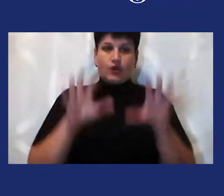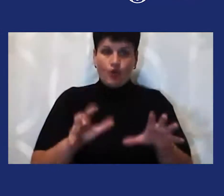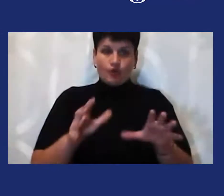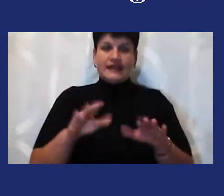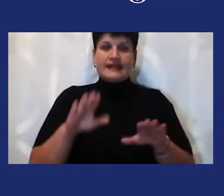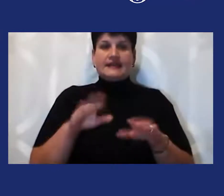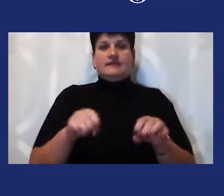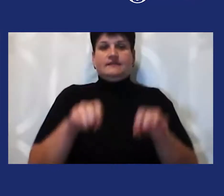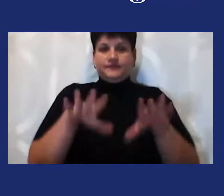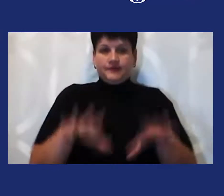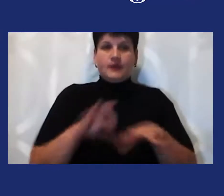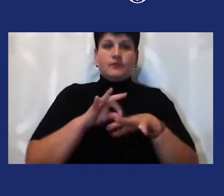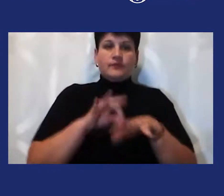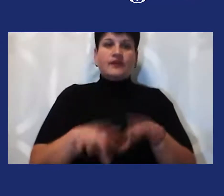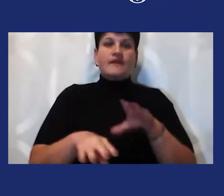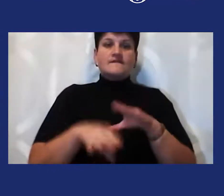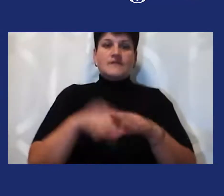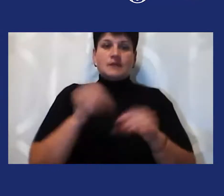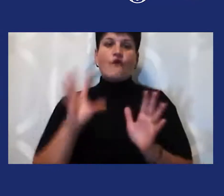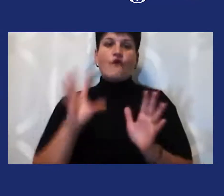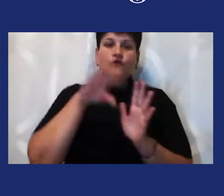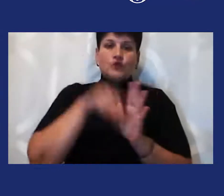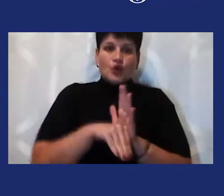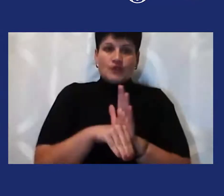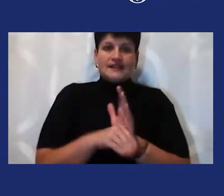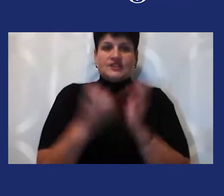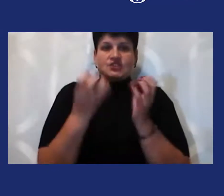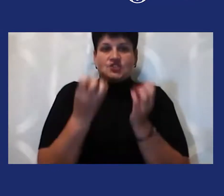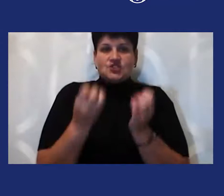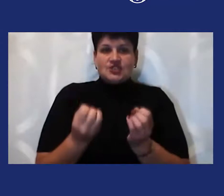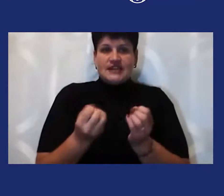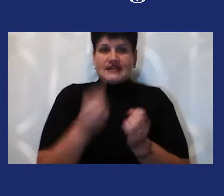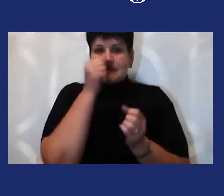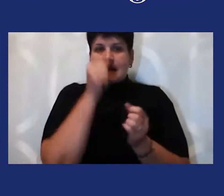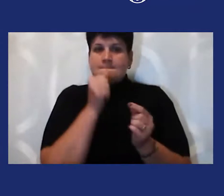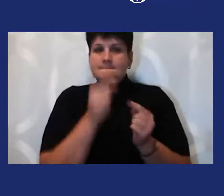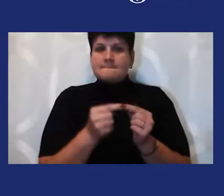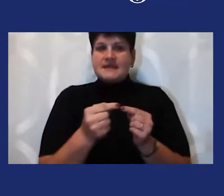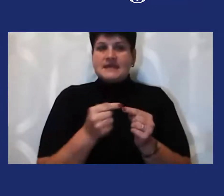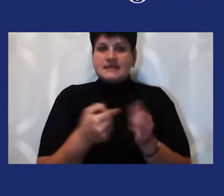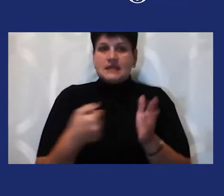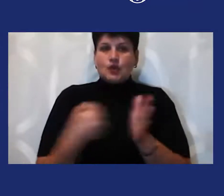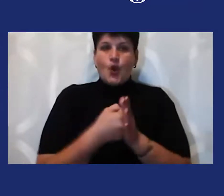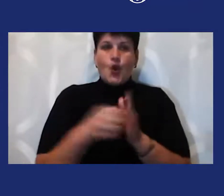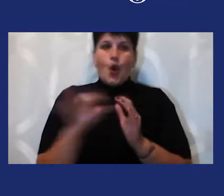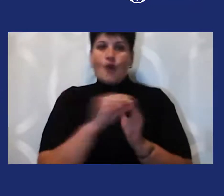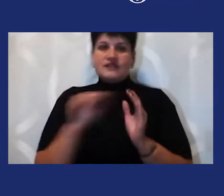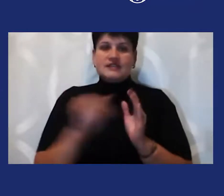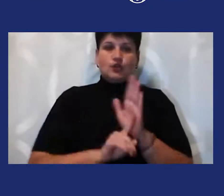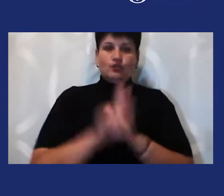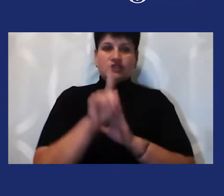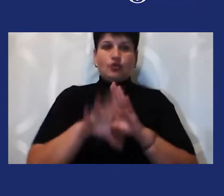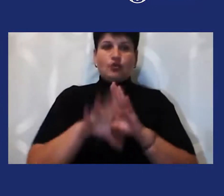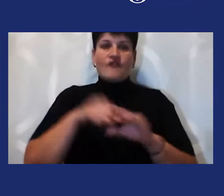elections. But in addition to it, amendments were made to the election code